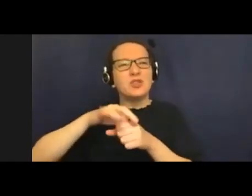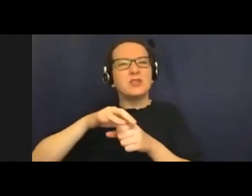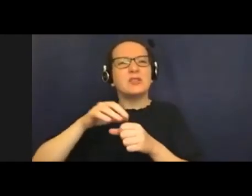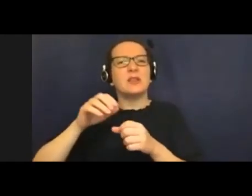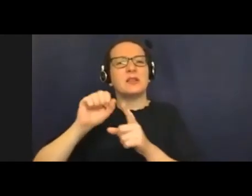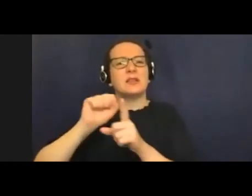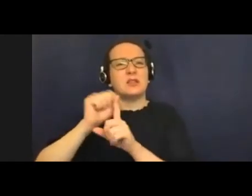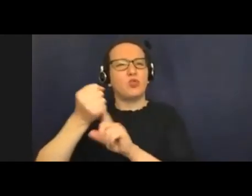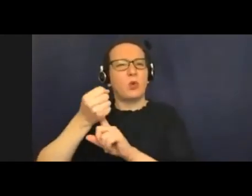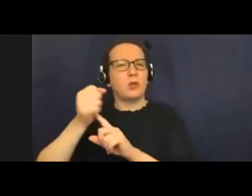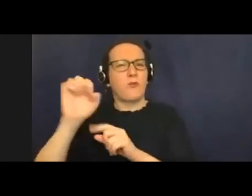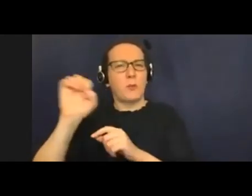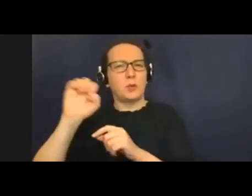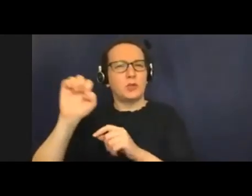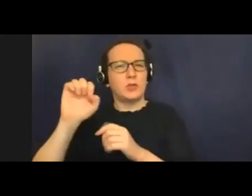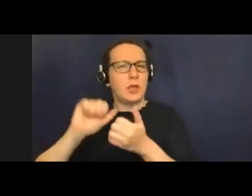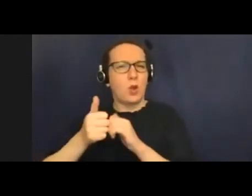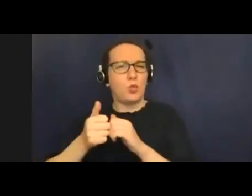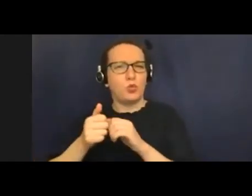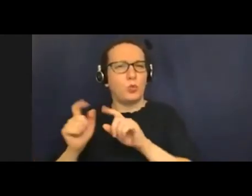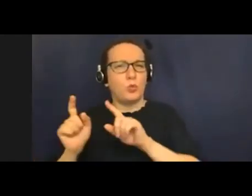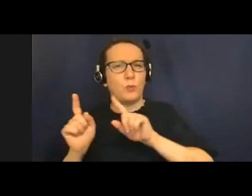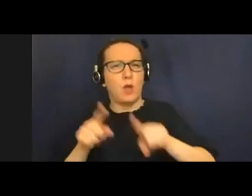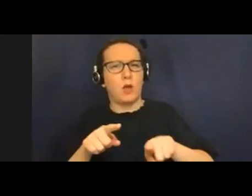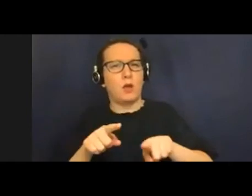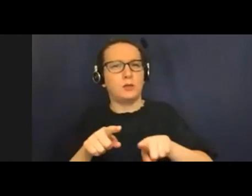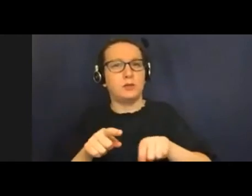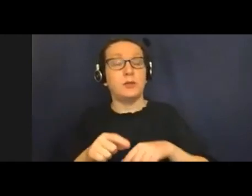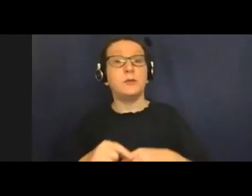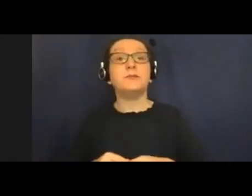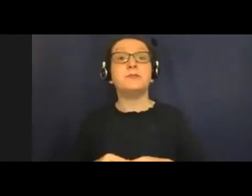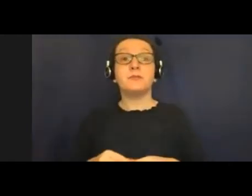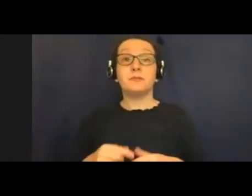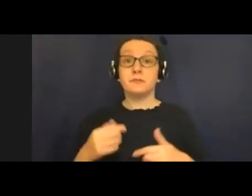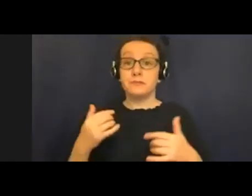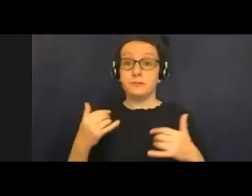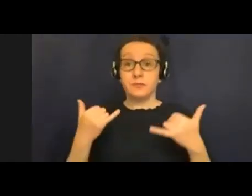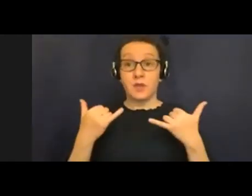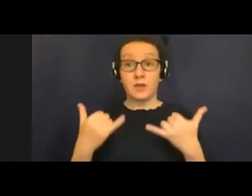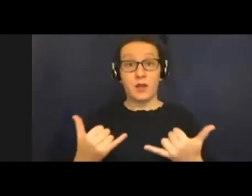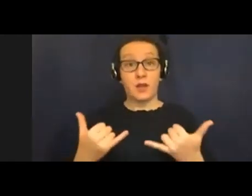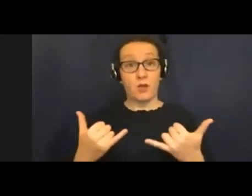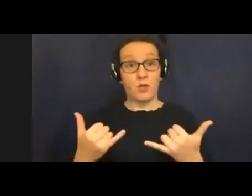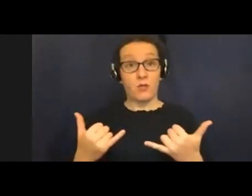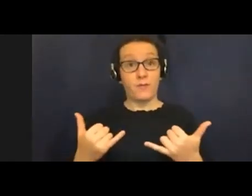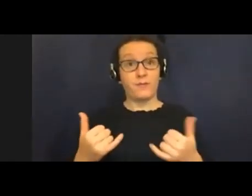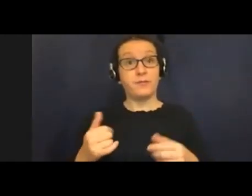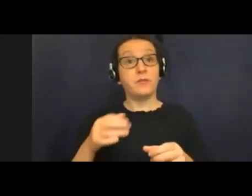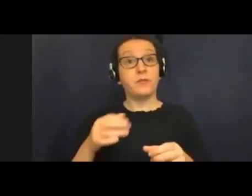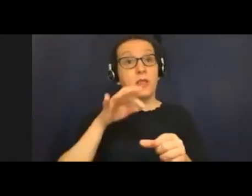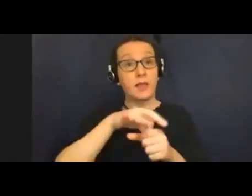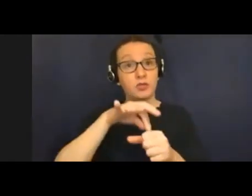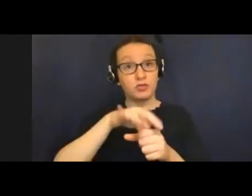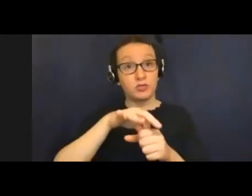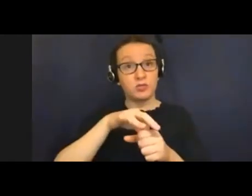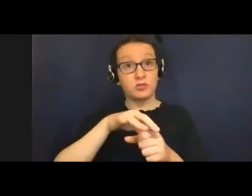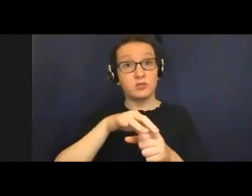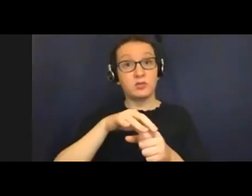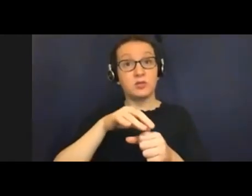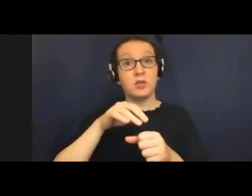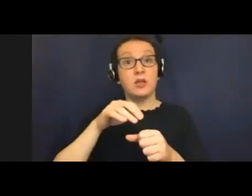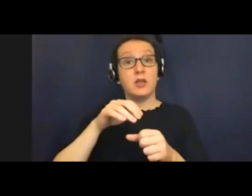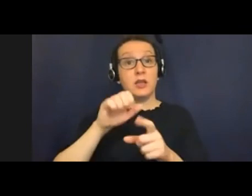Now, what could be the impact of such elections held under states of